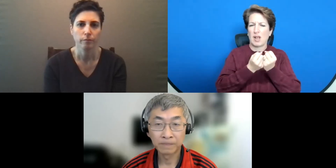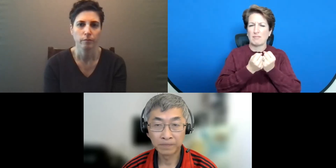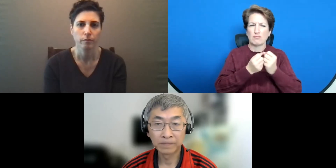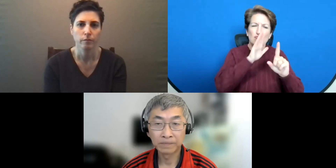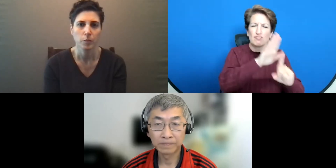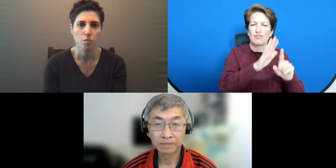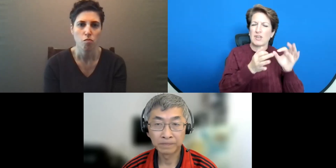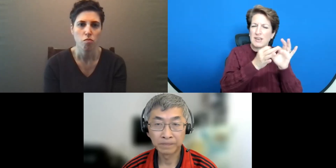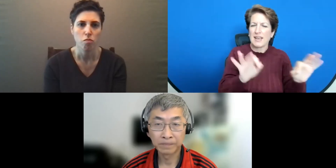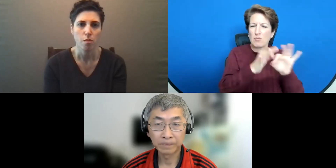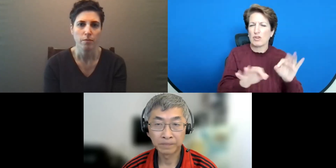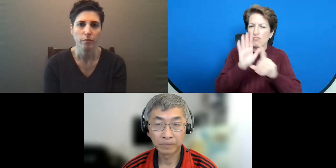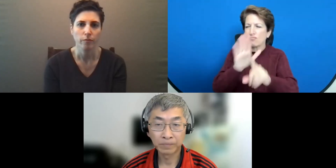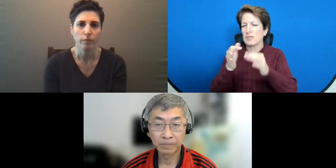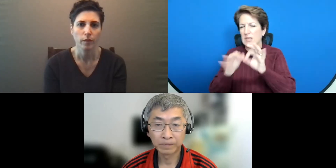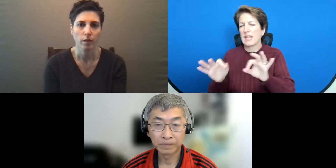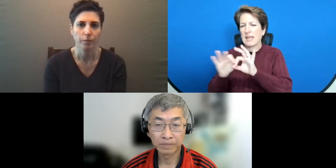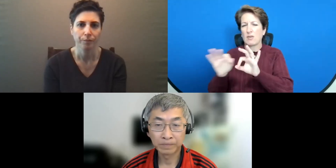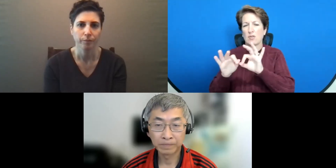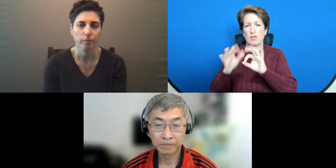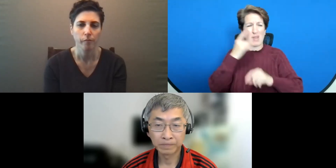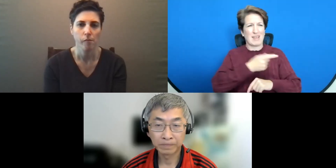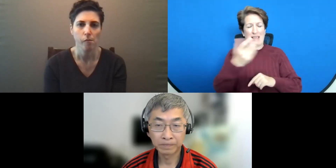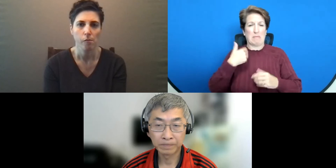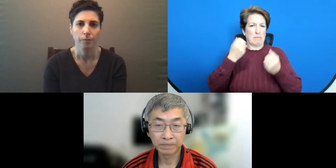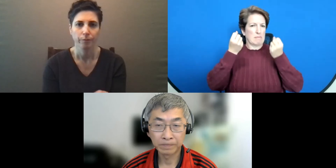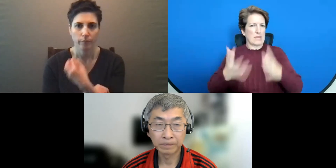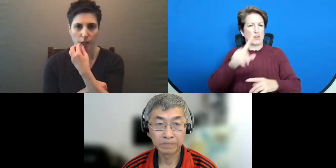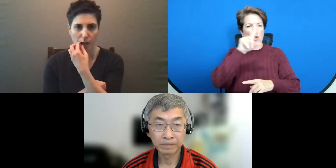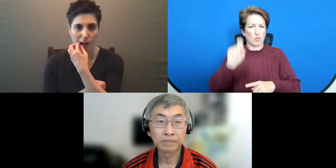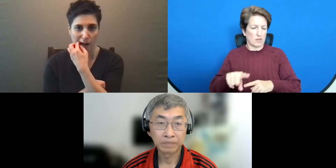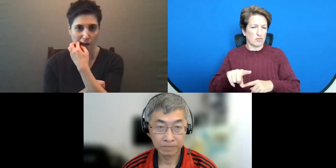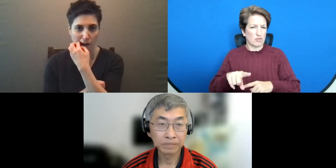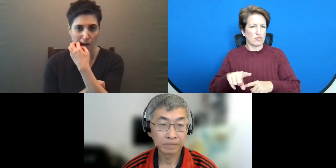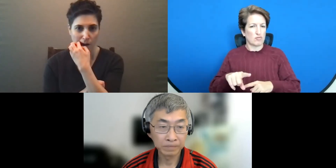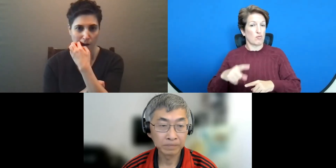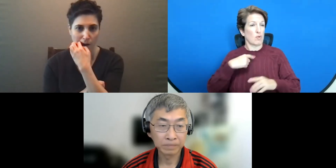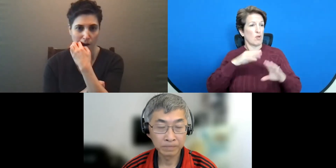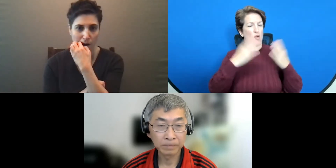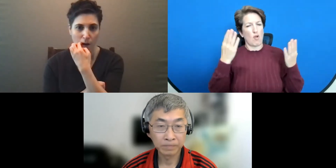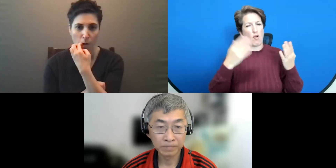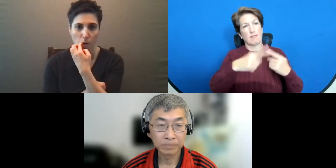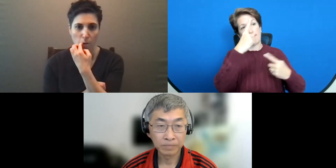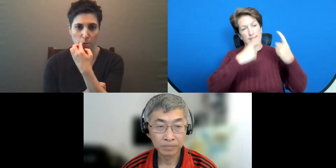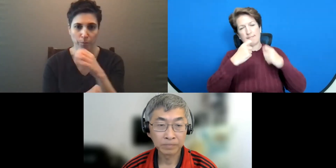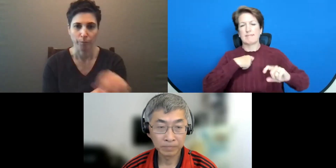a lot of questions. So we answered that one. We also invited public